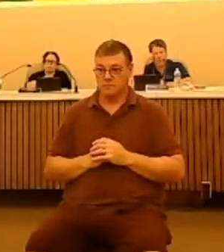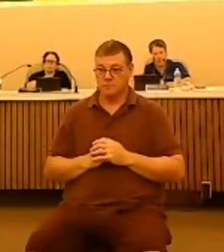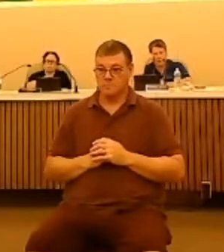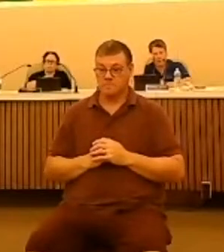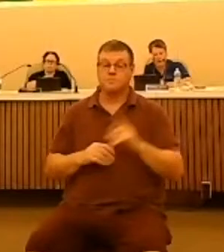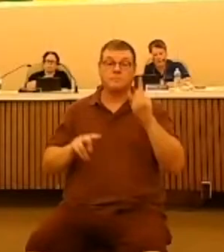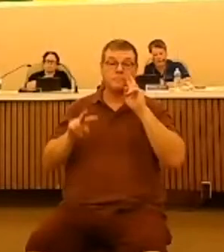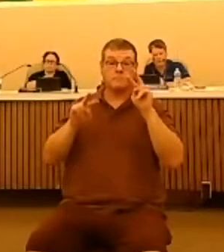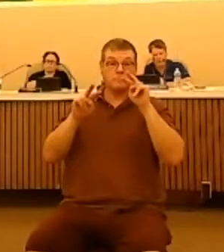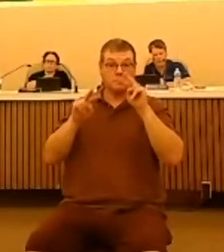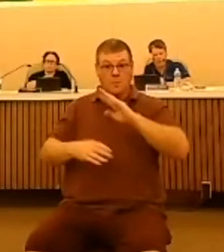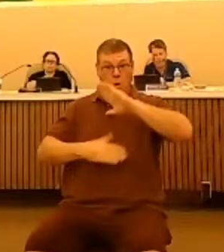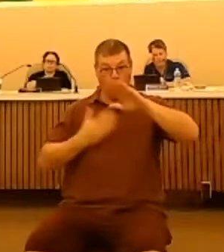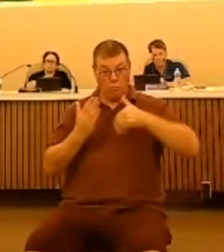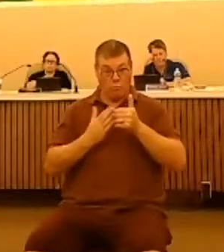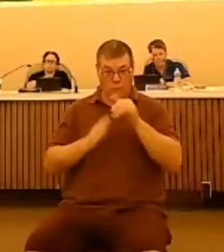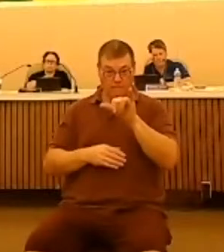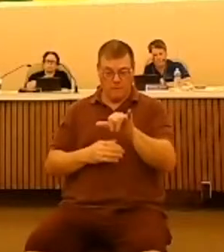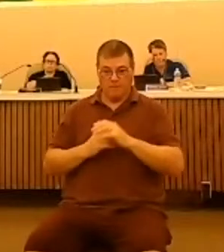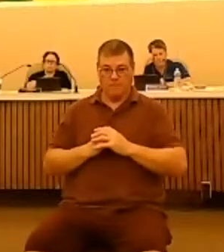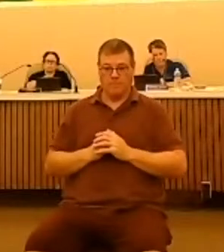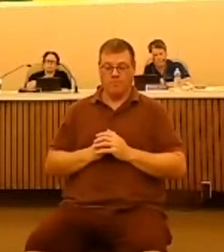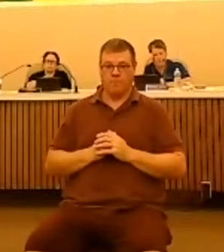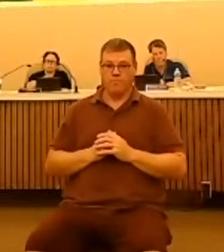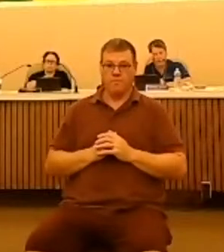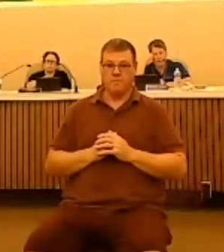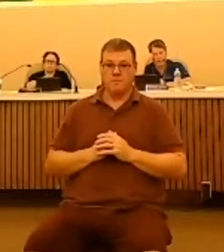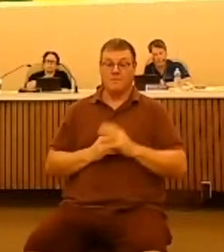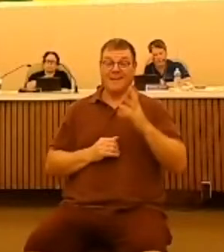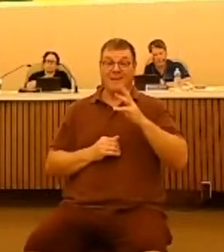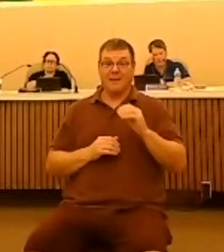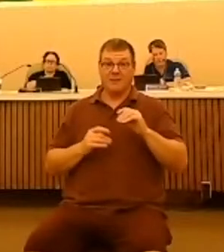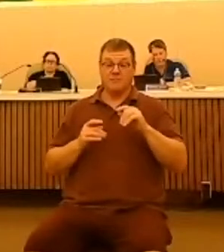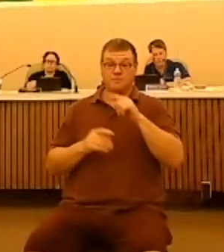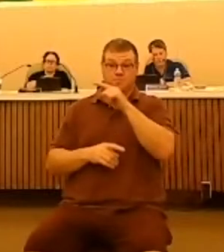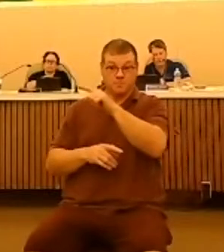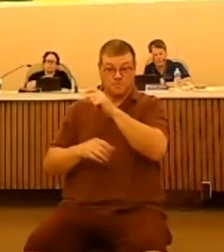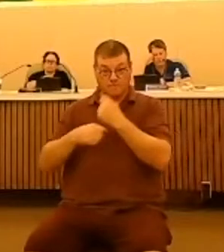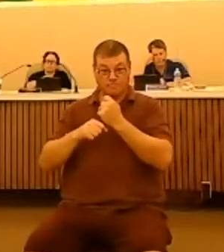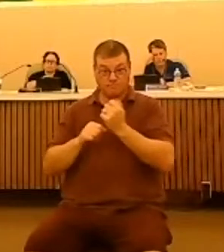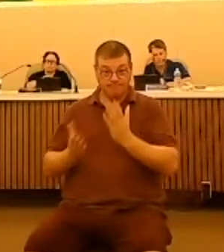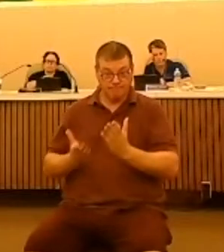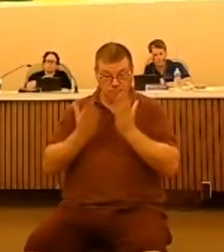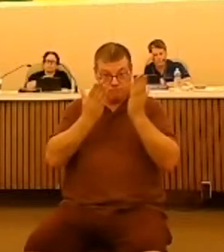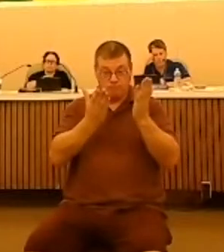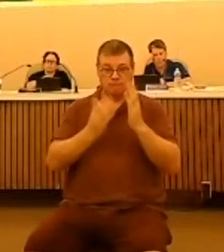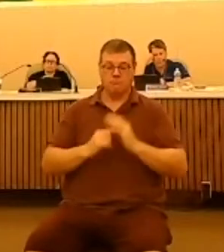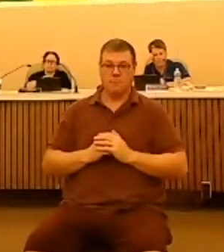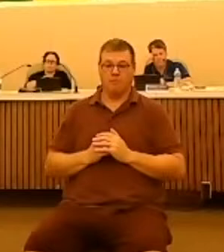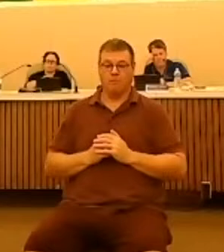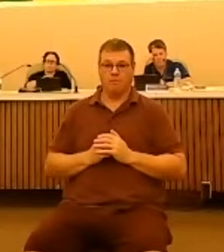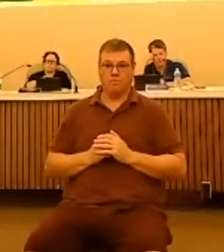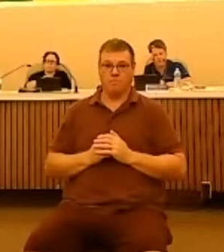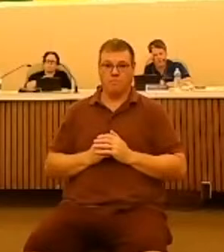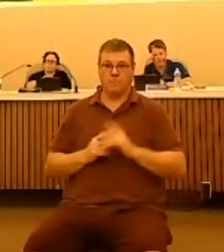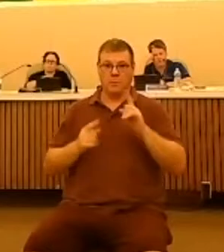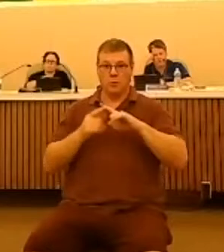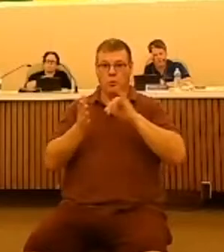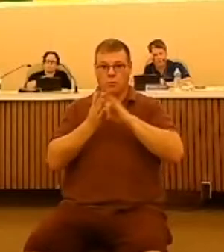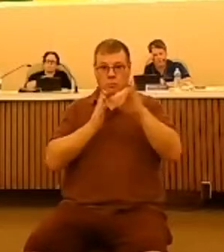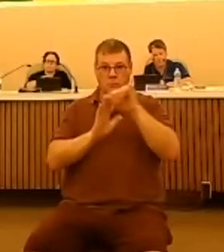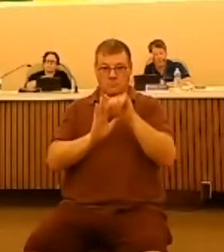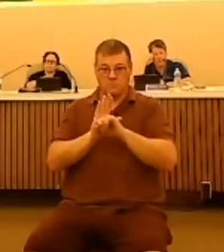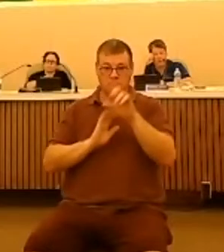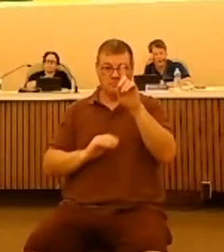they look at all that, and as I said, they're making the petition to New York State